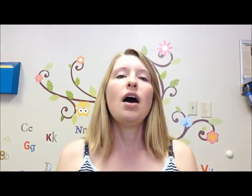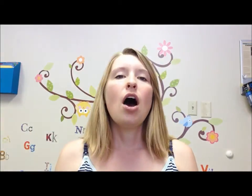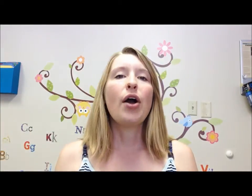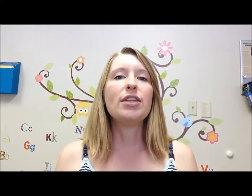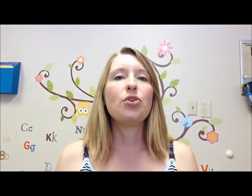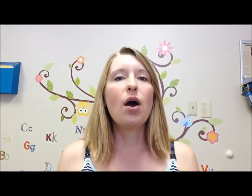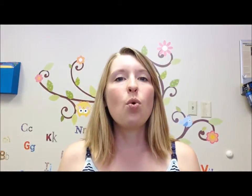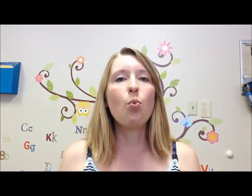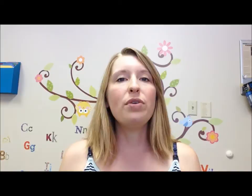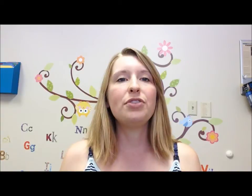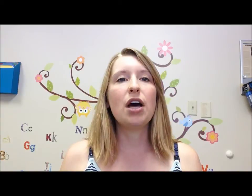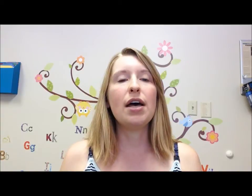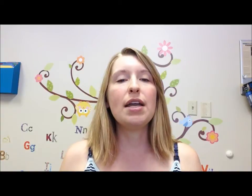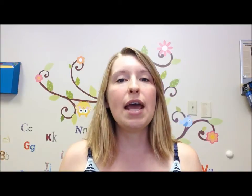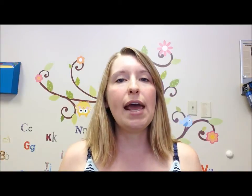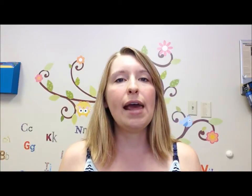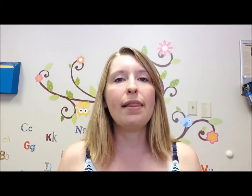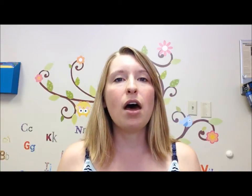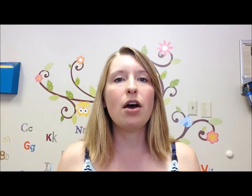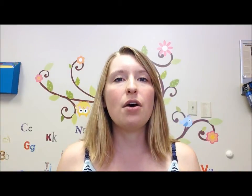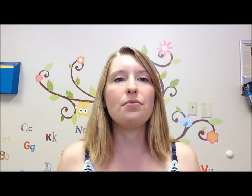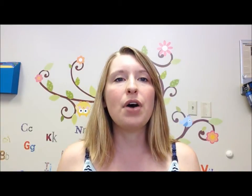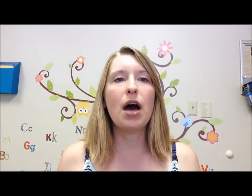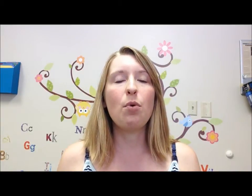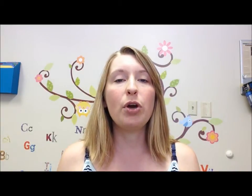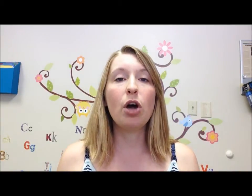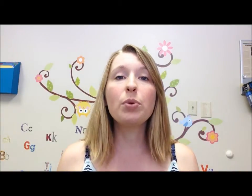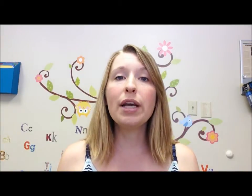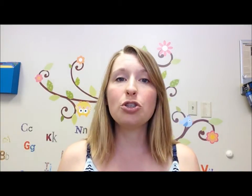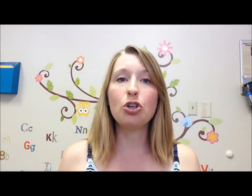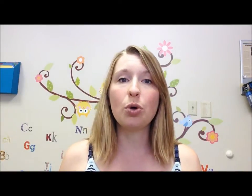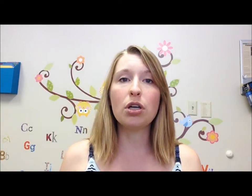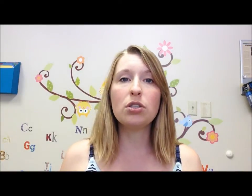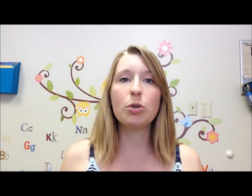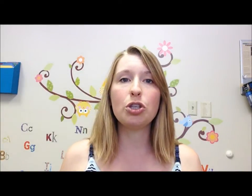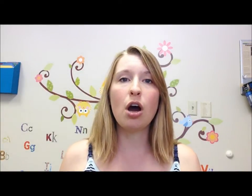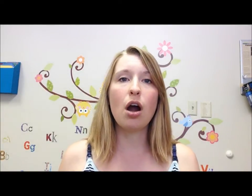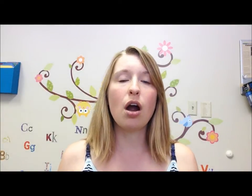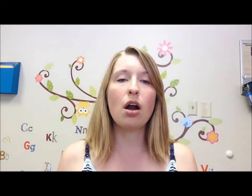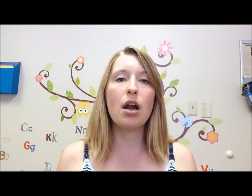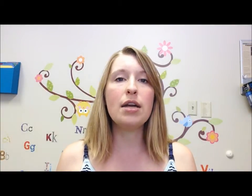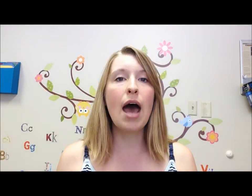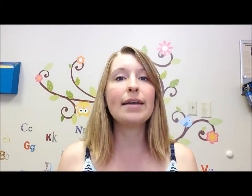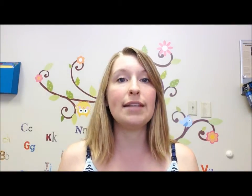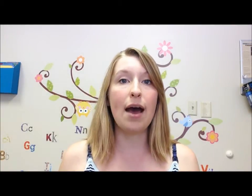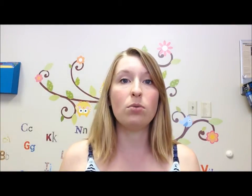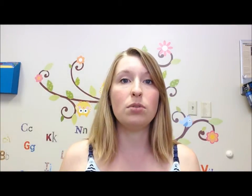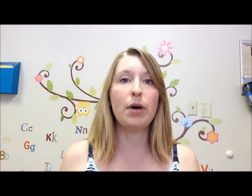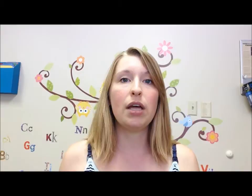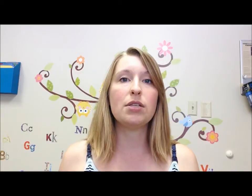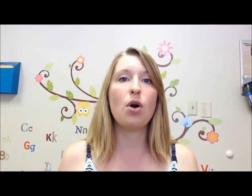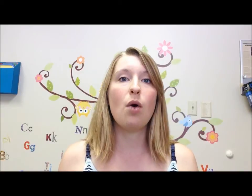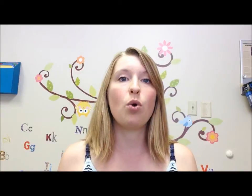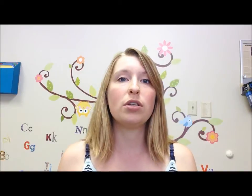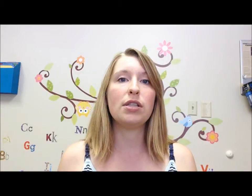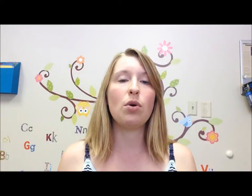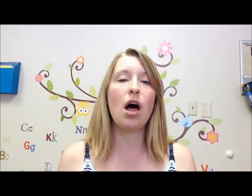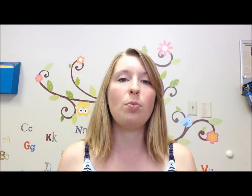Okay, so now we've done a lot of what we call relational words, which are not nouns, but words that will help